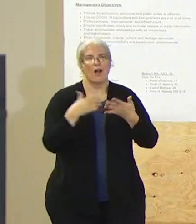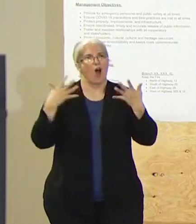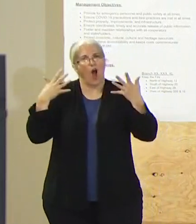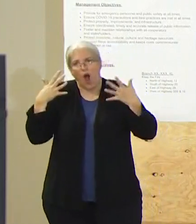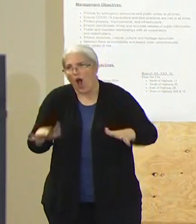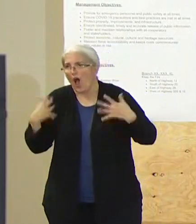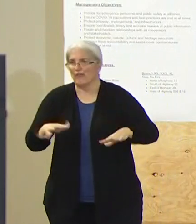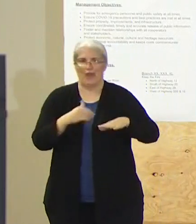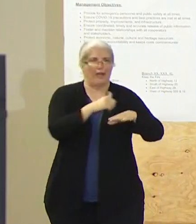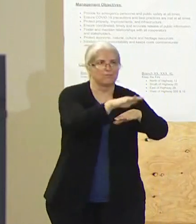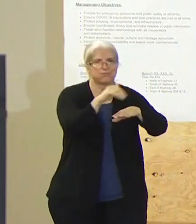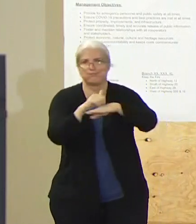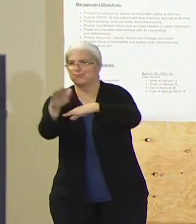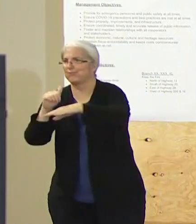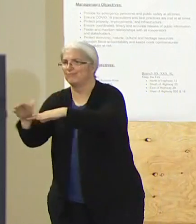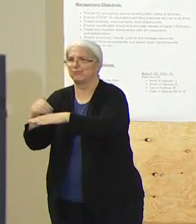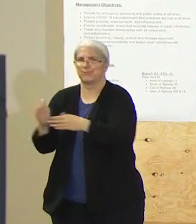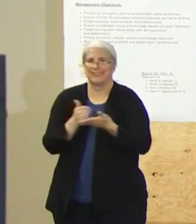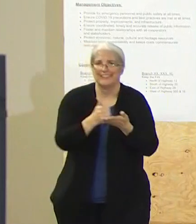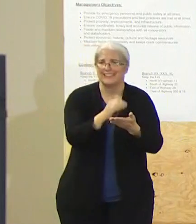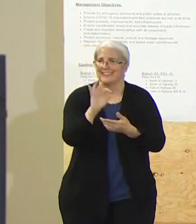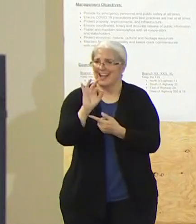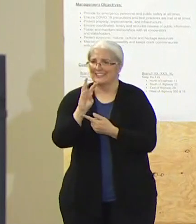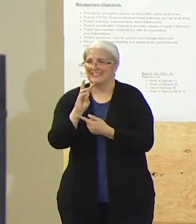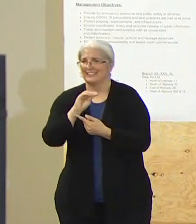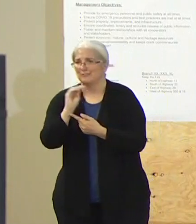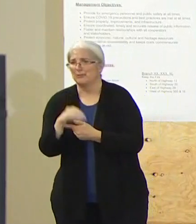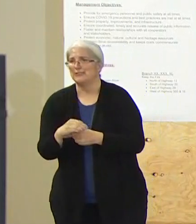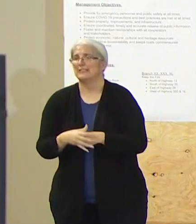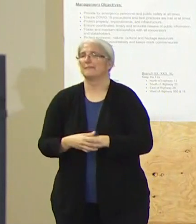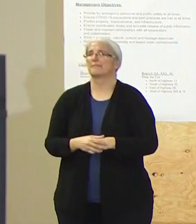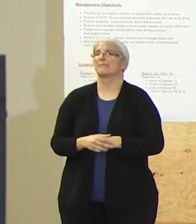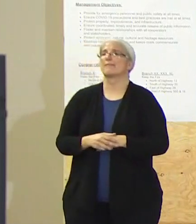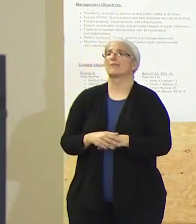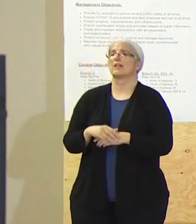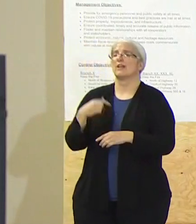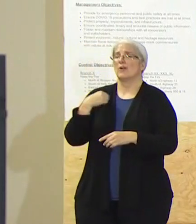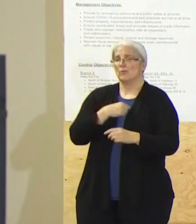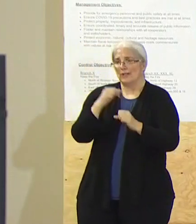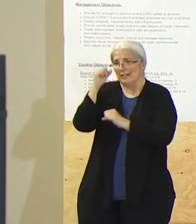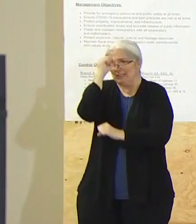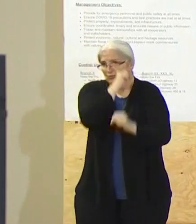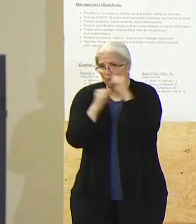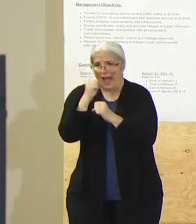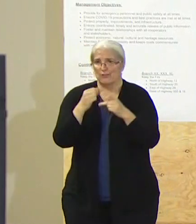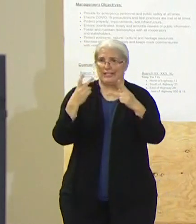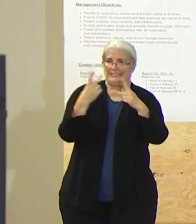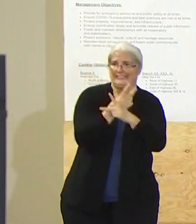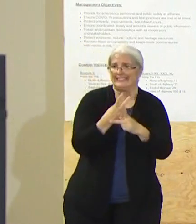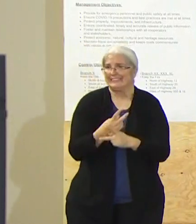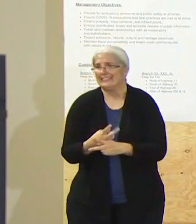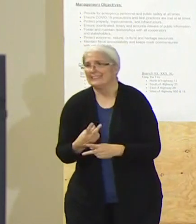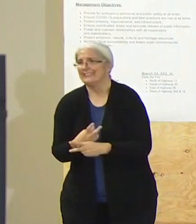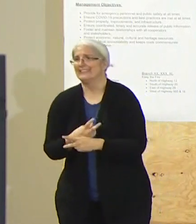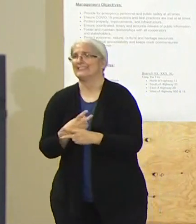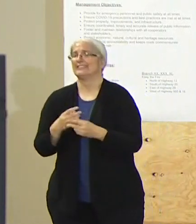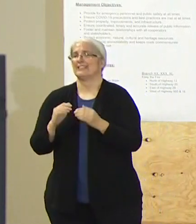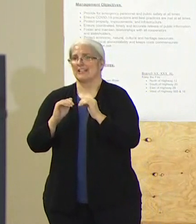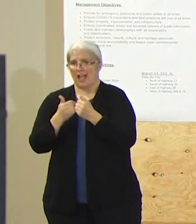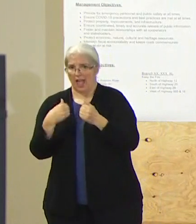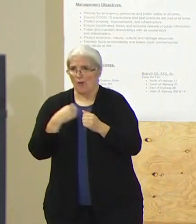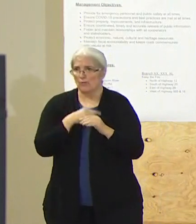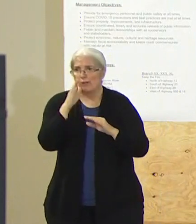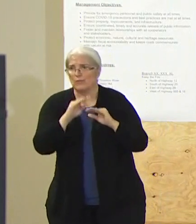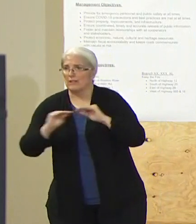deployed. The 4% is there in strategic ways to prepare for other instances and instances where we